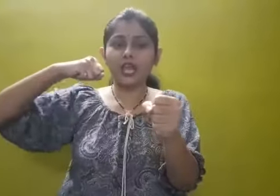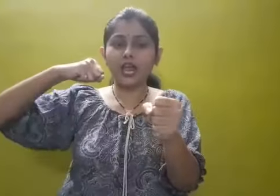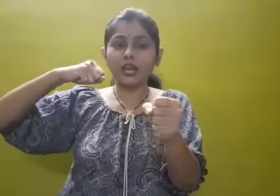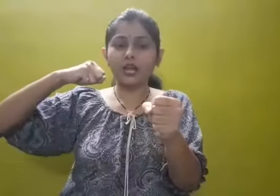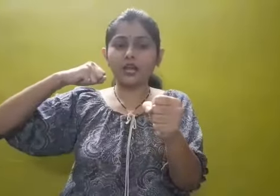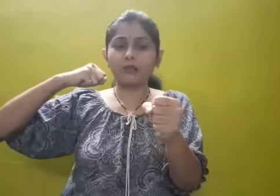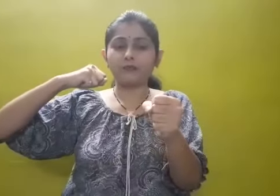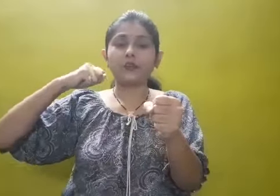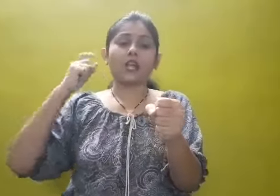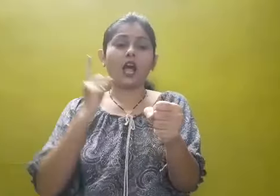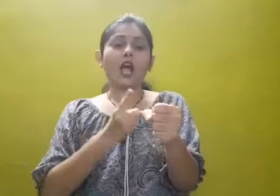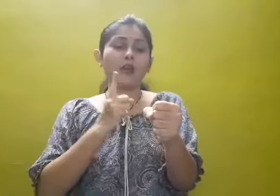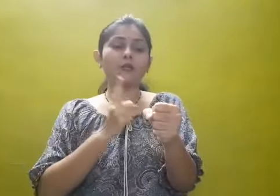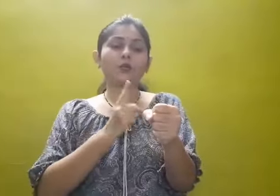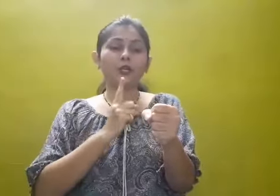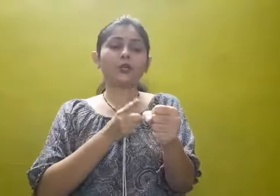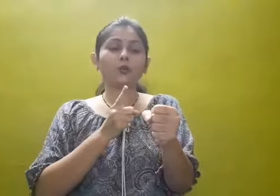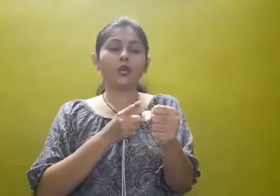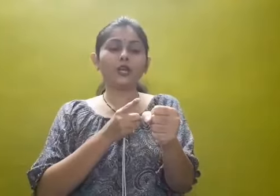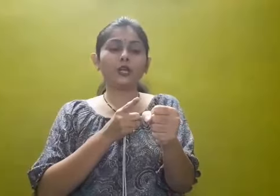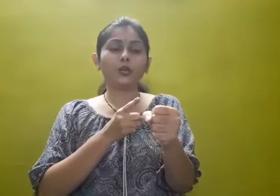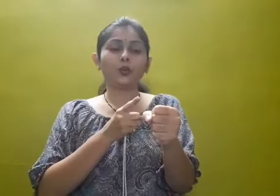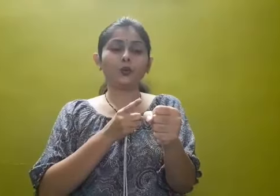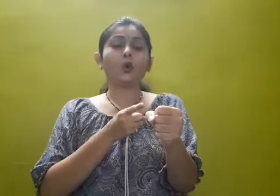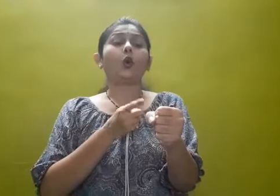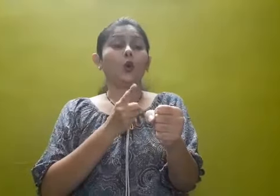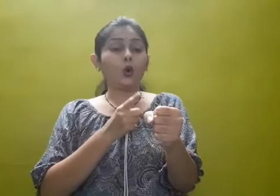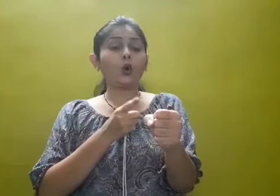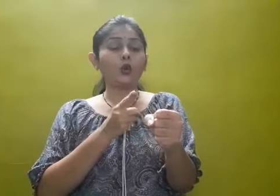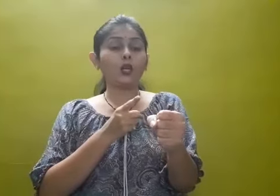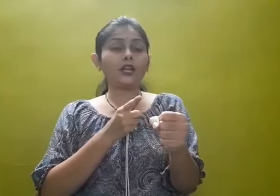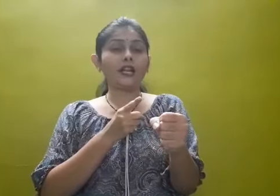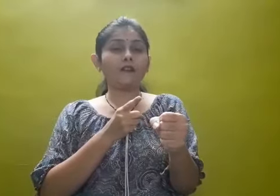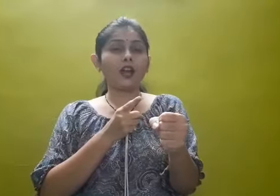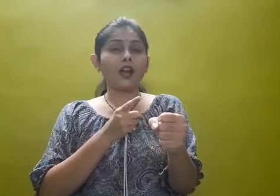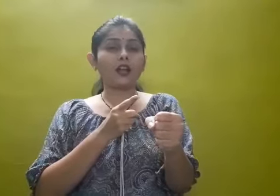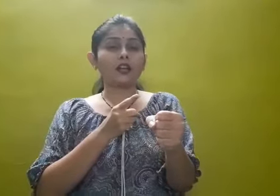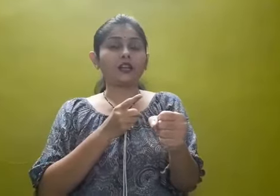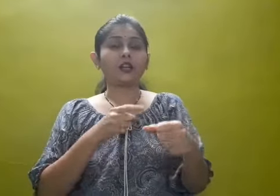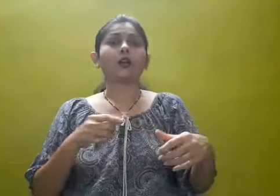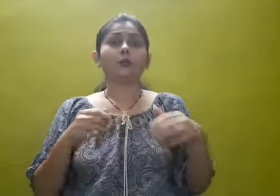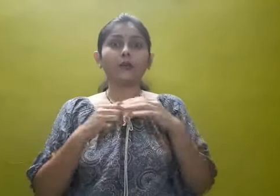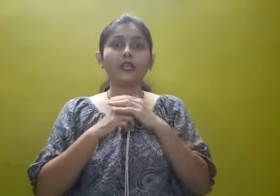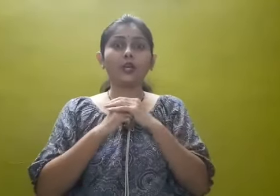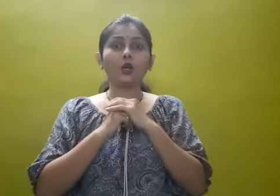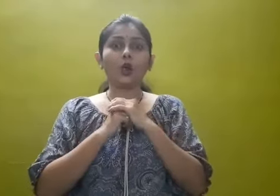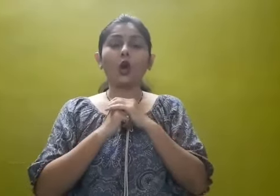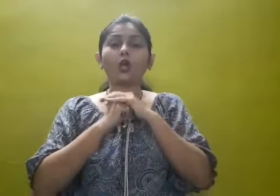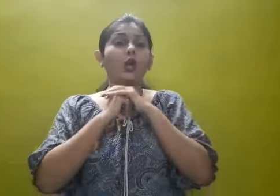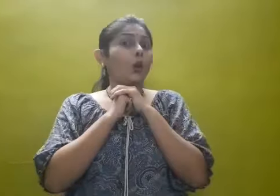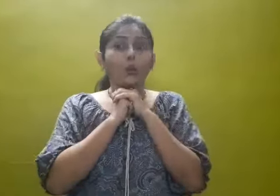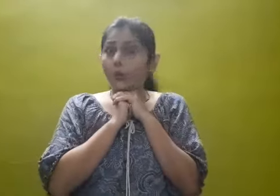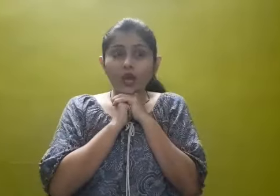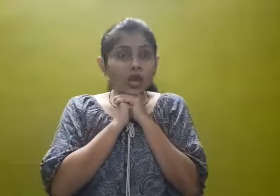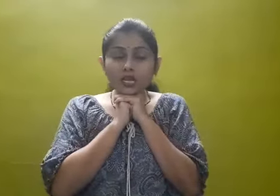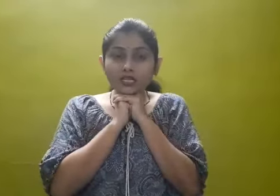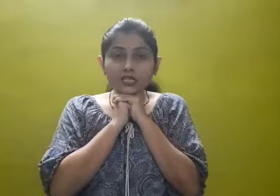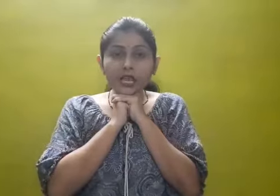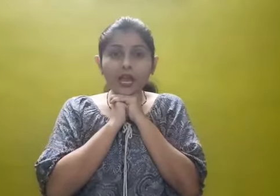scared him. I am going to eat you, oh you little one. Mickey got very